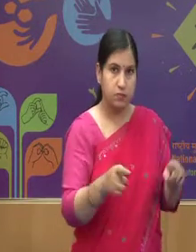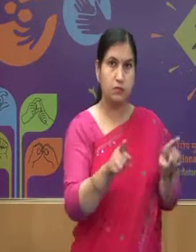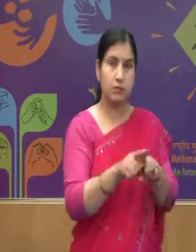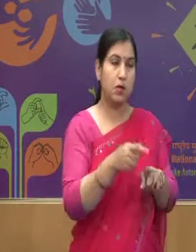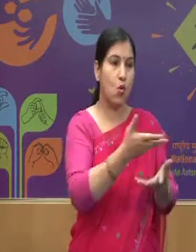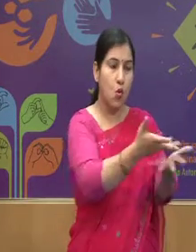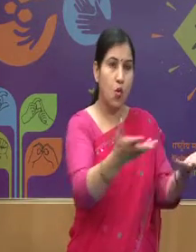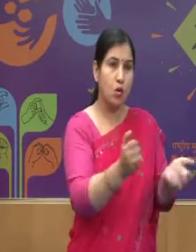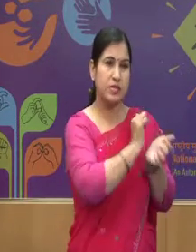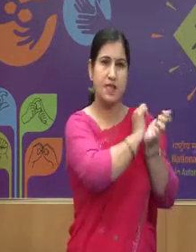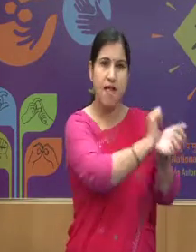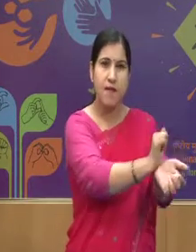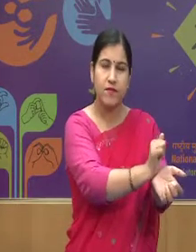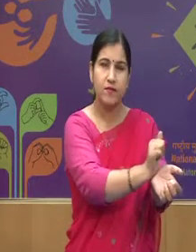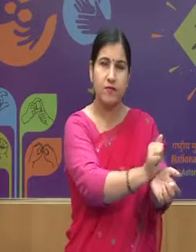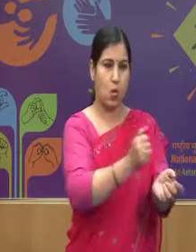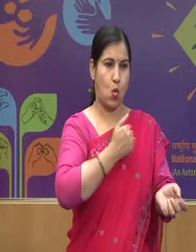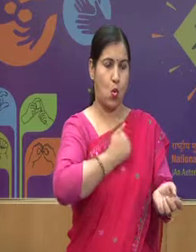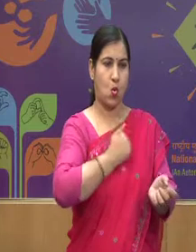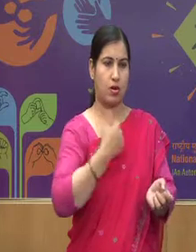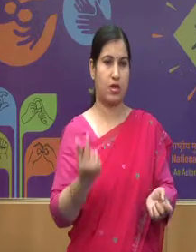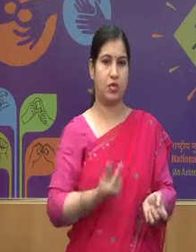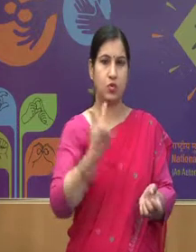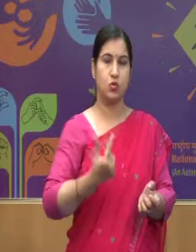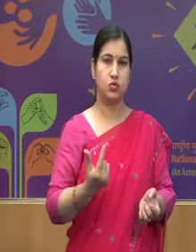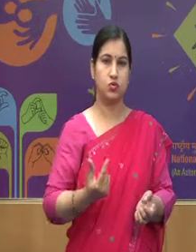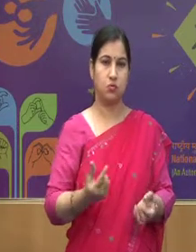and wealth of slave nations for their own benefit.